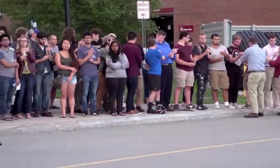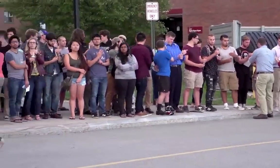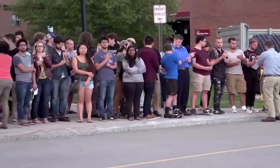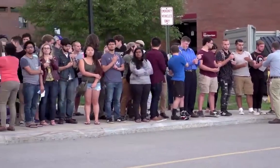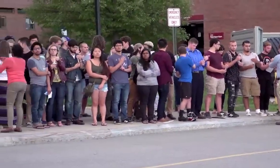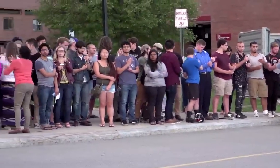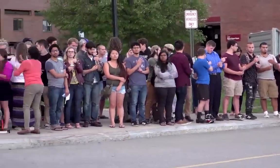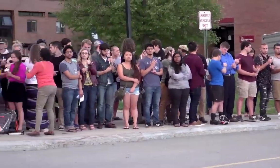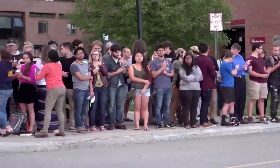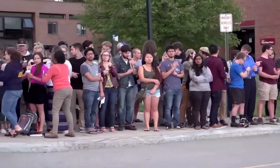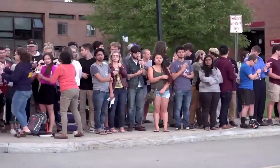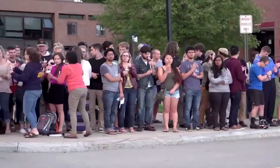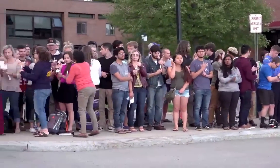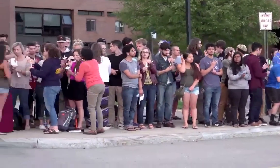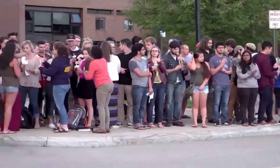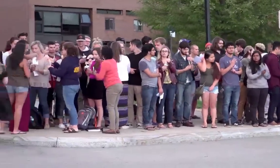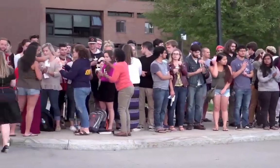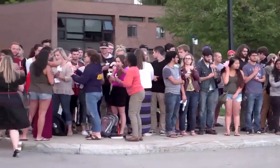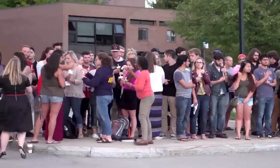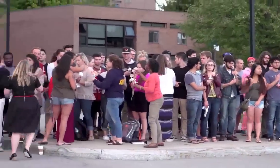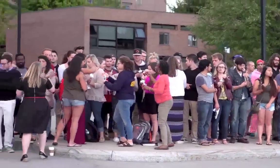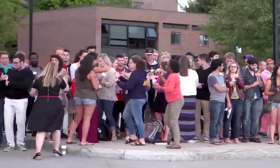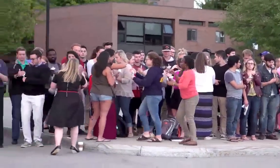Anyone who wants to say anything can come up here.